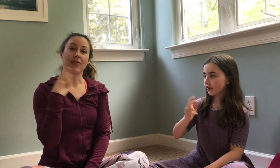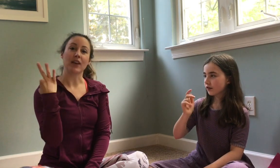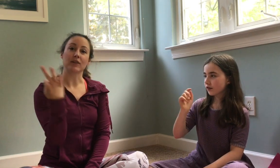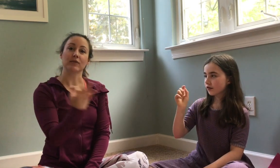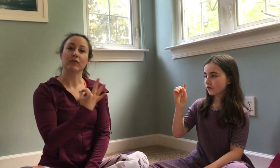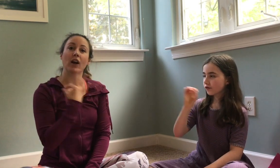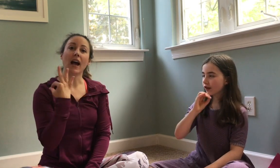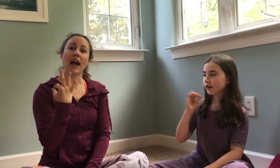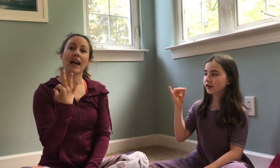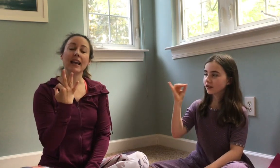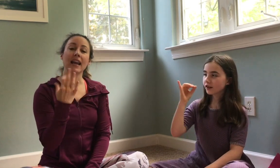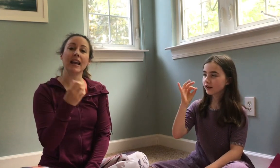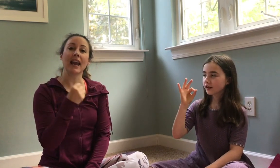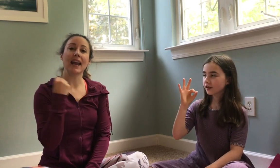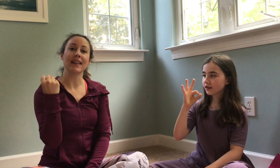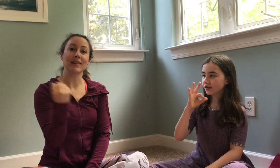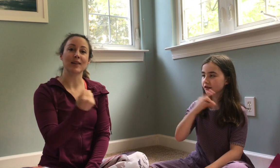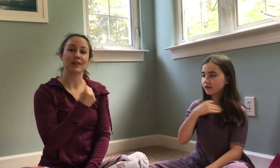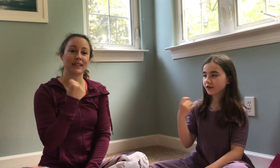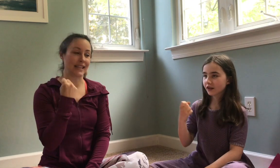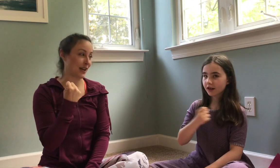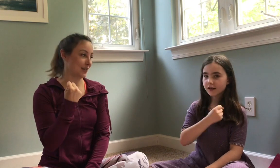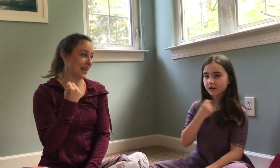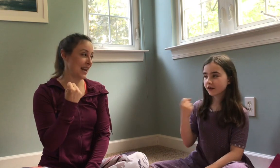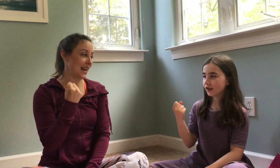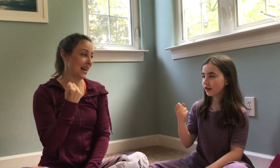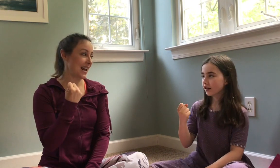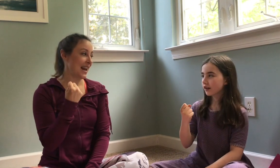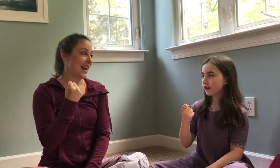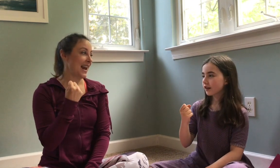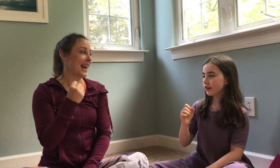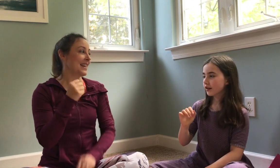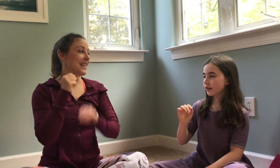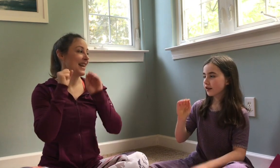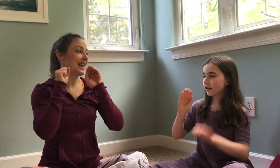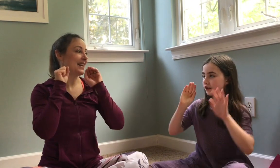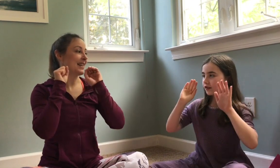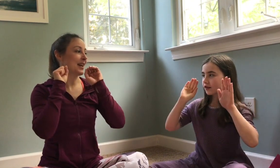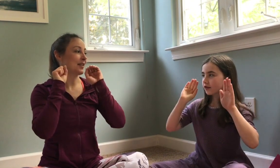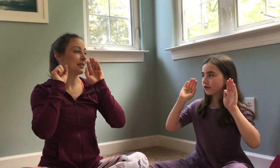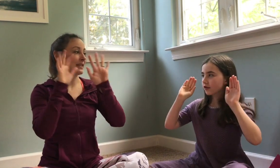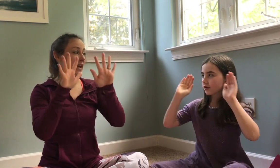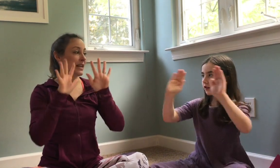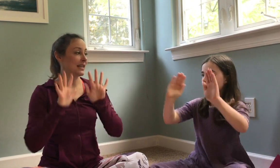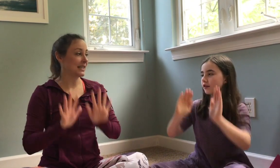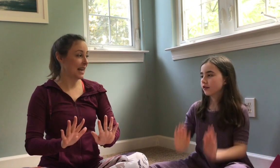There's Friday and there's Saturday. And then there's Sunday.